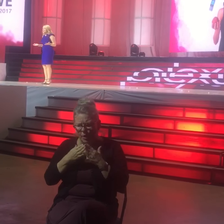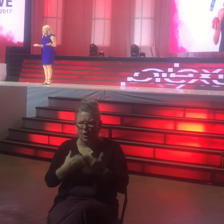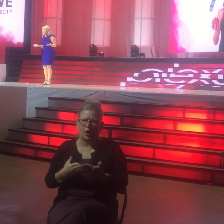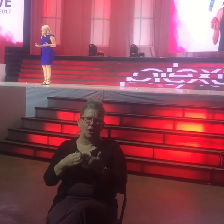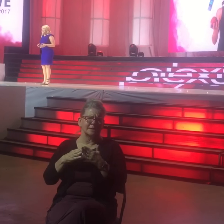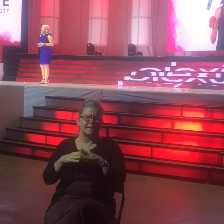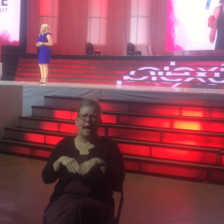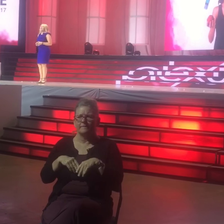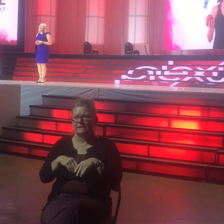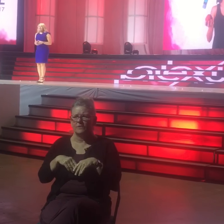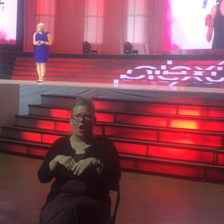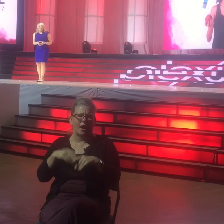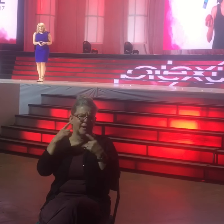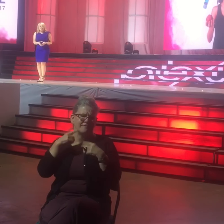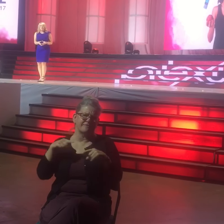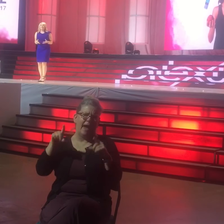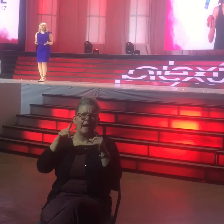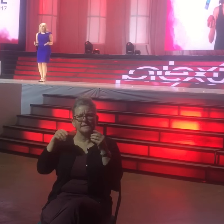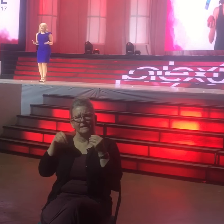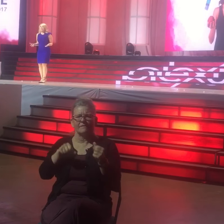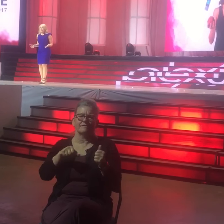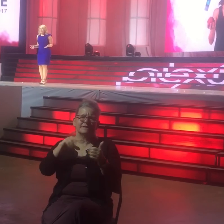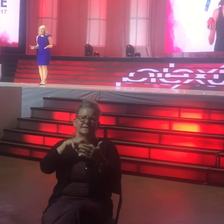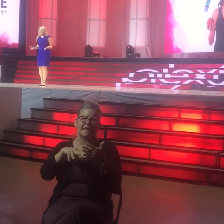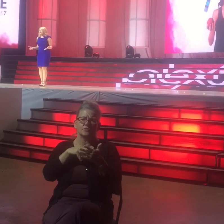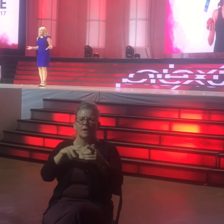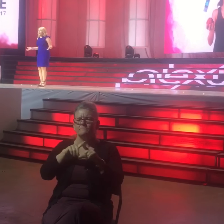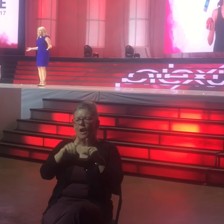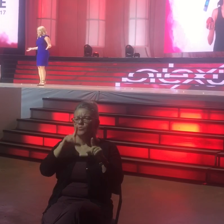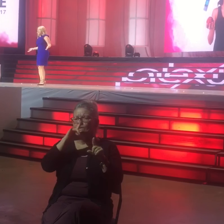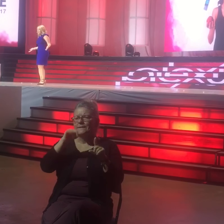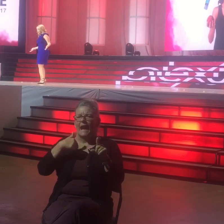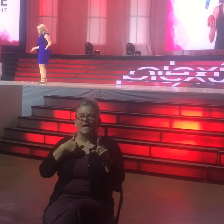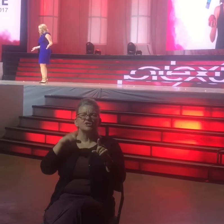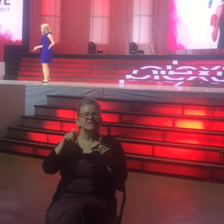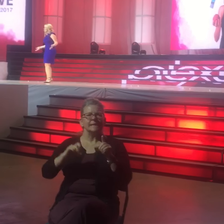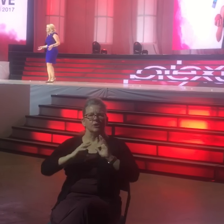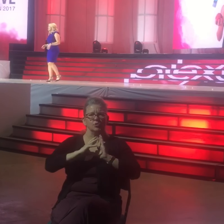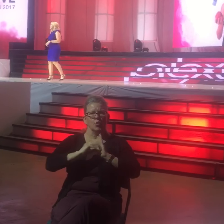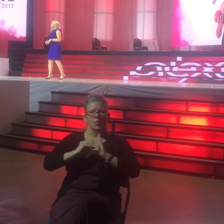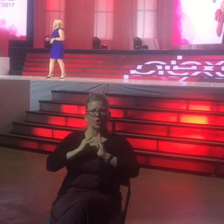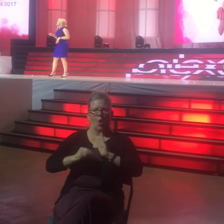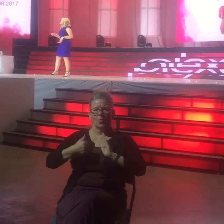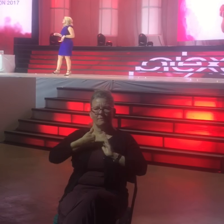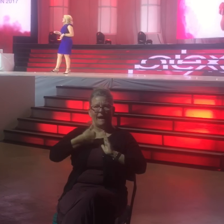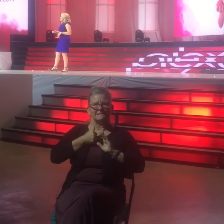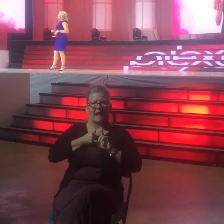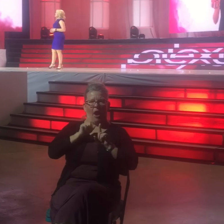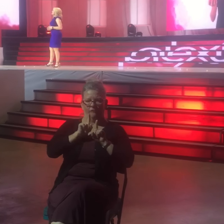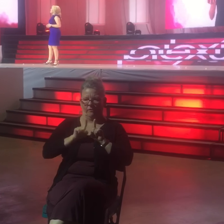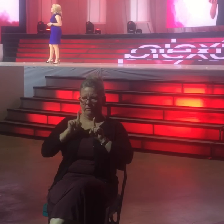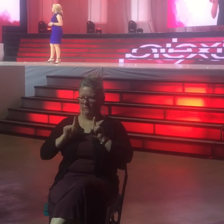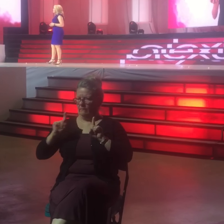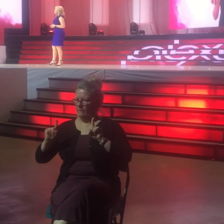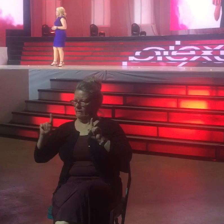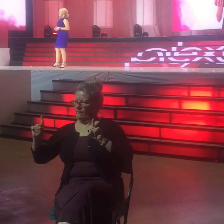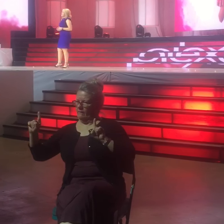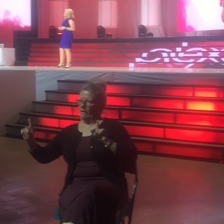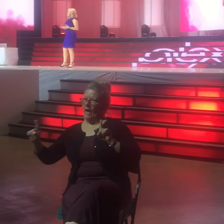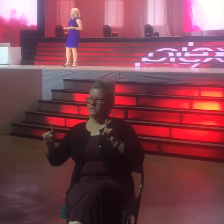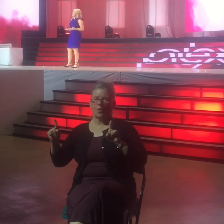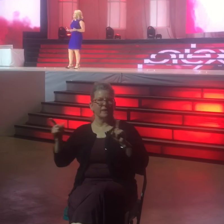you name it. But what I really needed was to clone myself, maybe 5 or 10 times. I needed someone who could do all